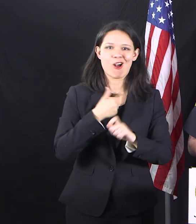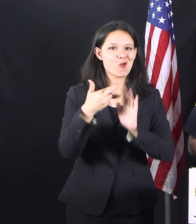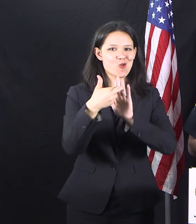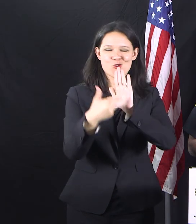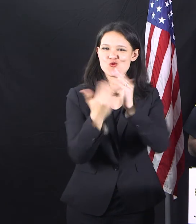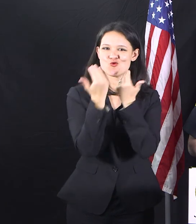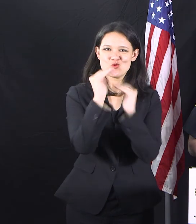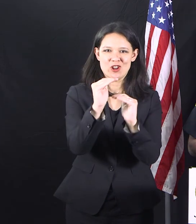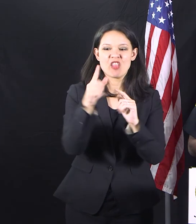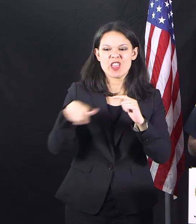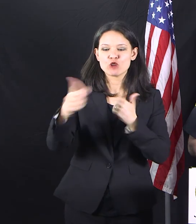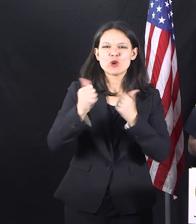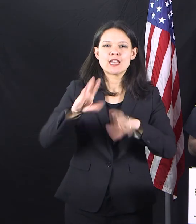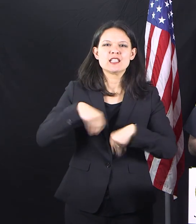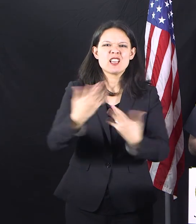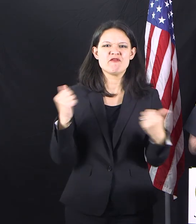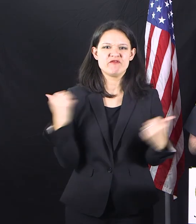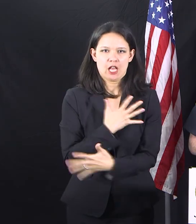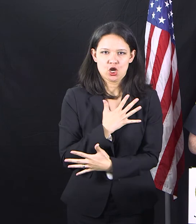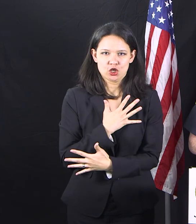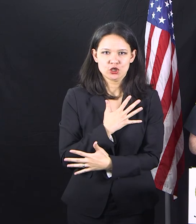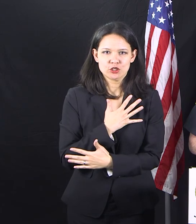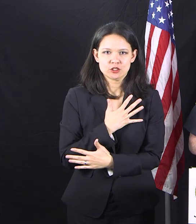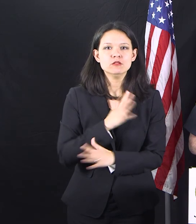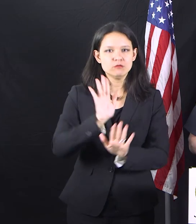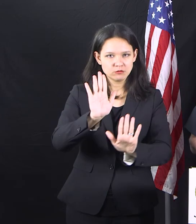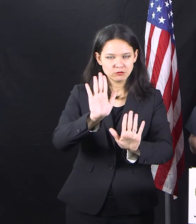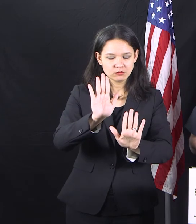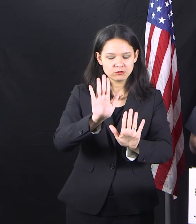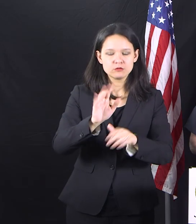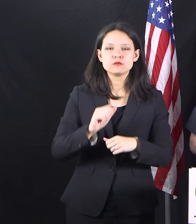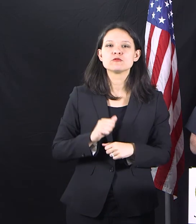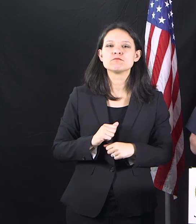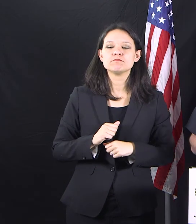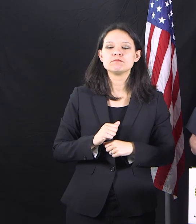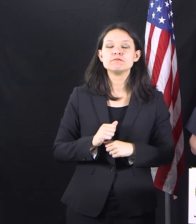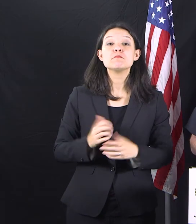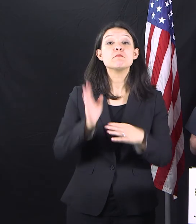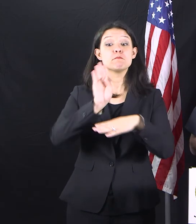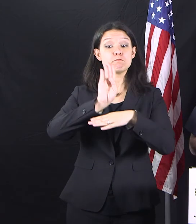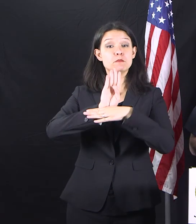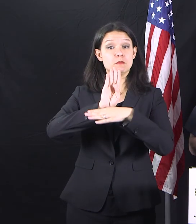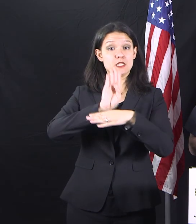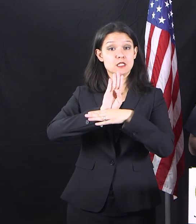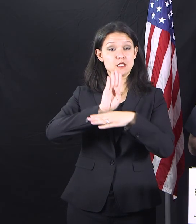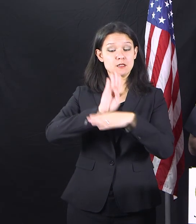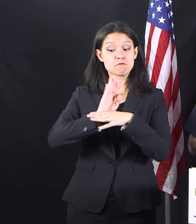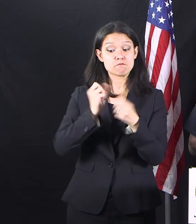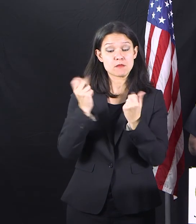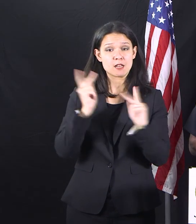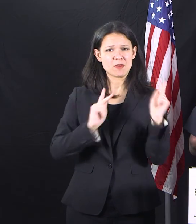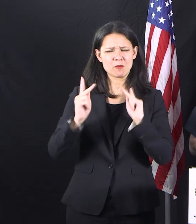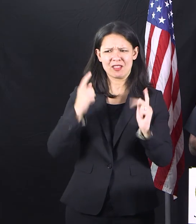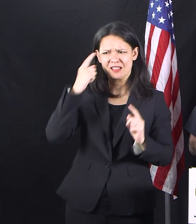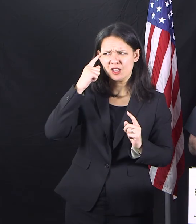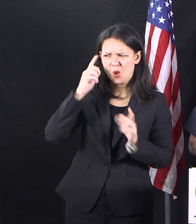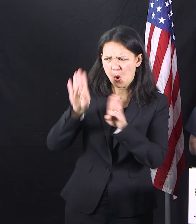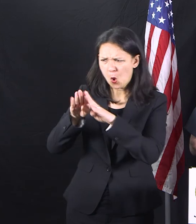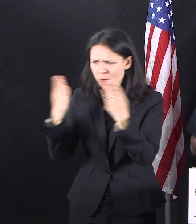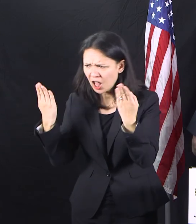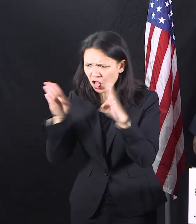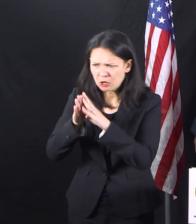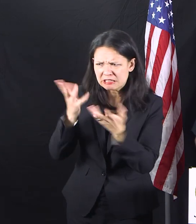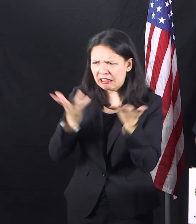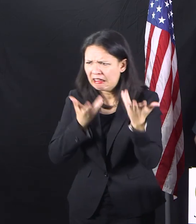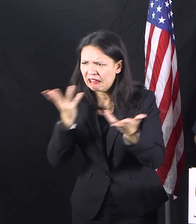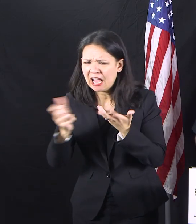trying to cause fear in our community. For the businesses, a lot of people are curious about what's open and what's not open,